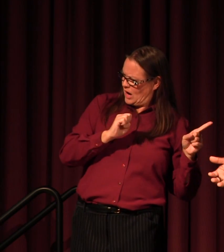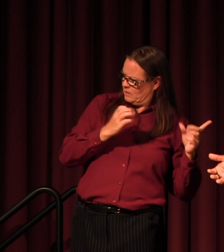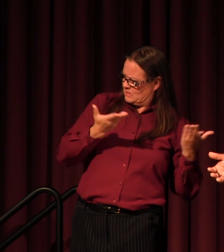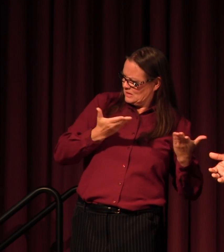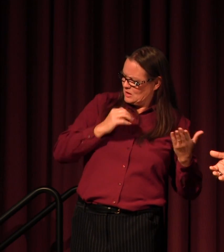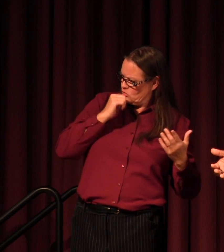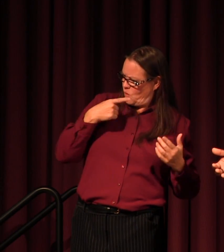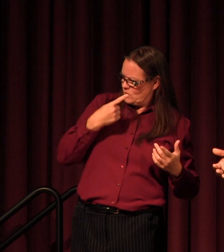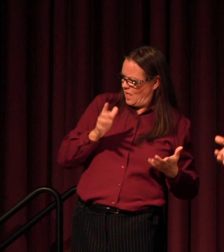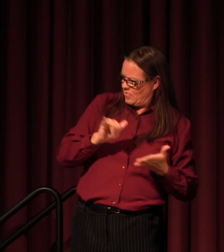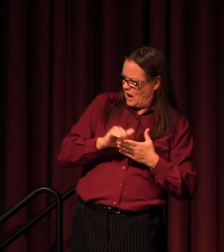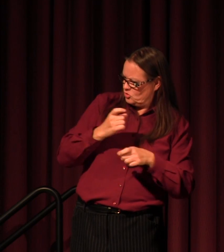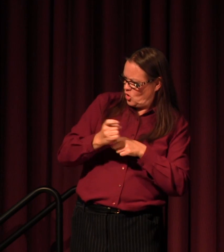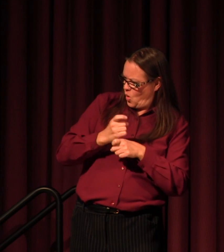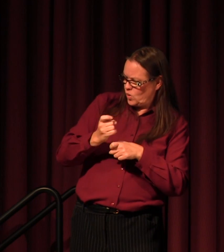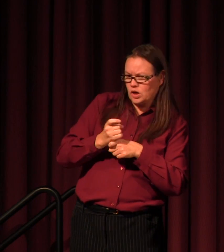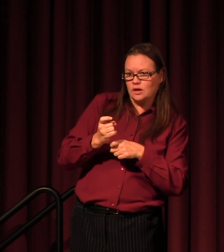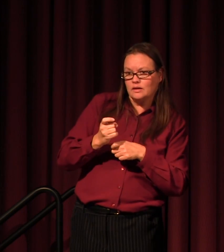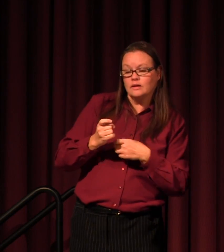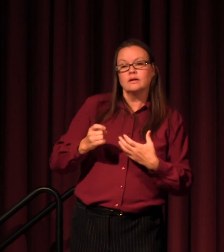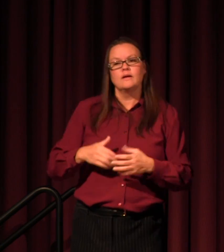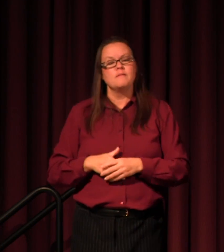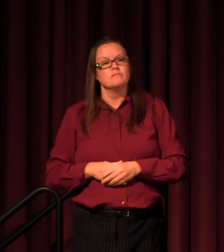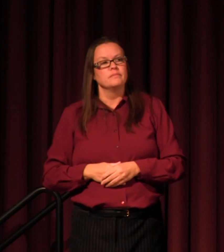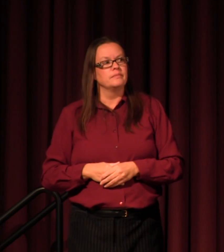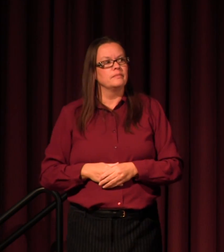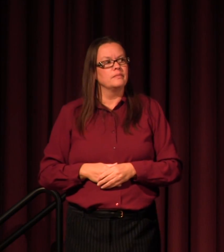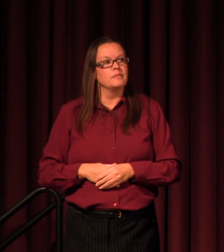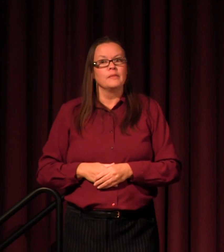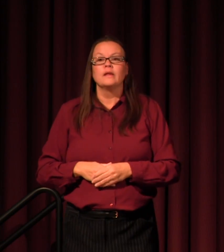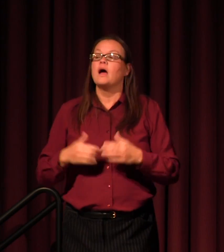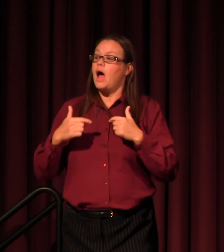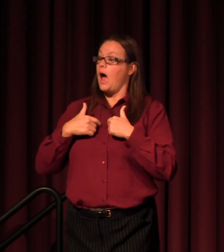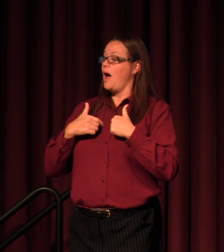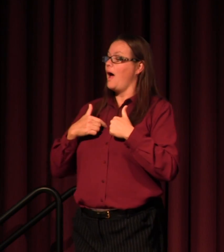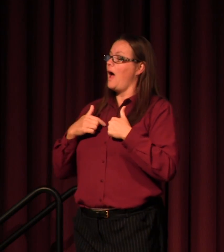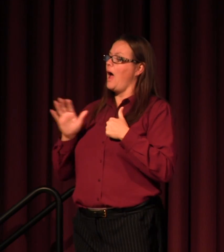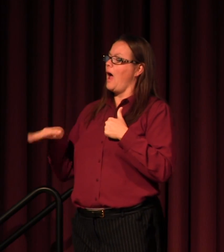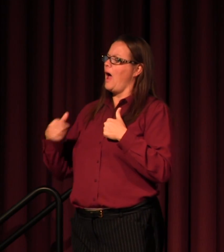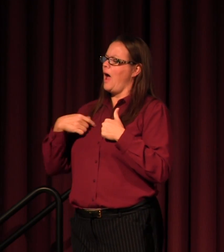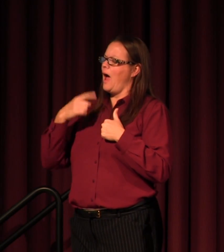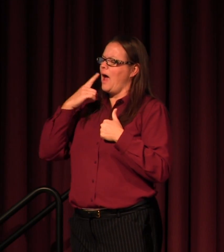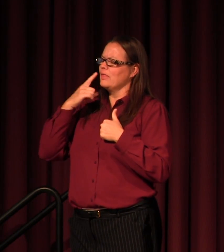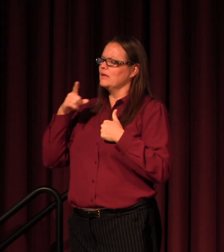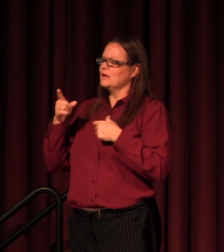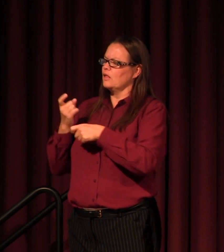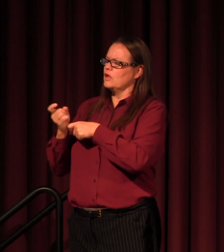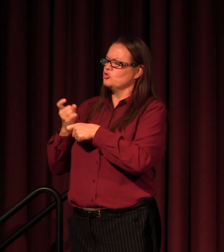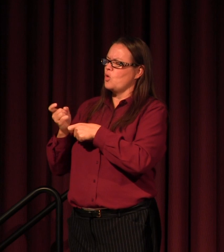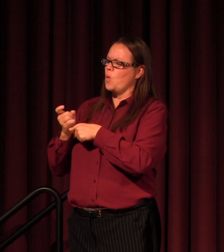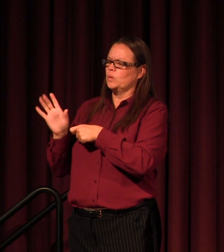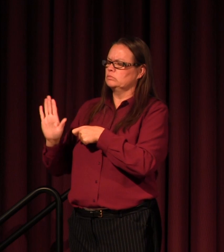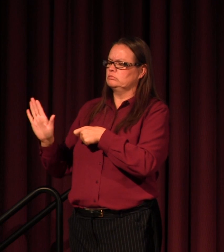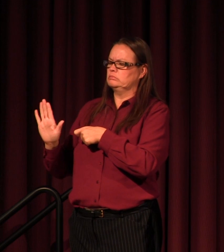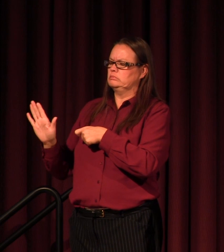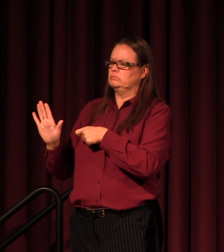Right? If you don't think they should tell those jokes, you got to say that on your behalf. I don't want to be around people telling those jokes.